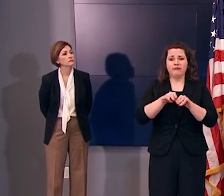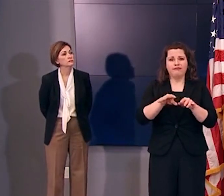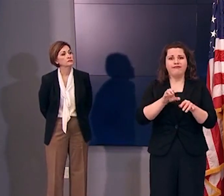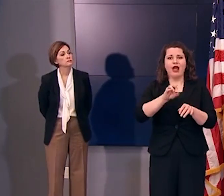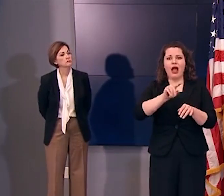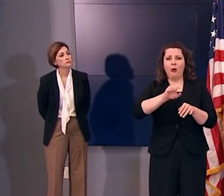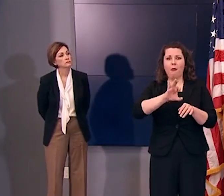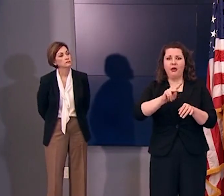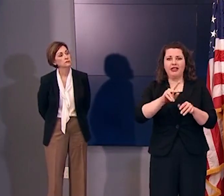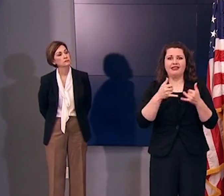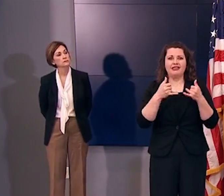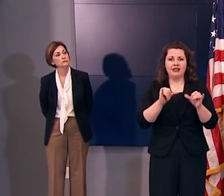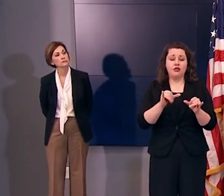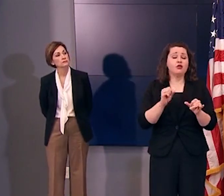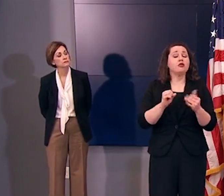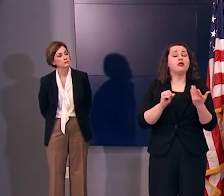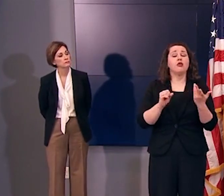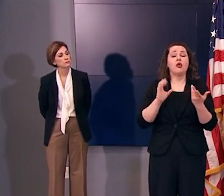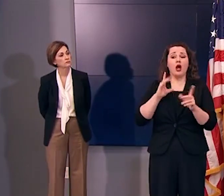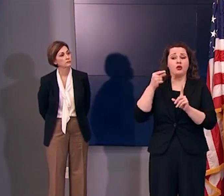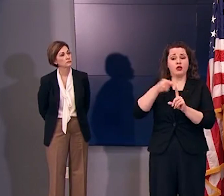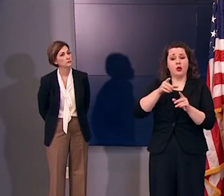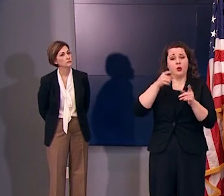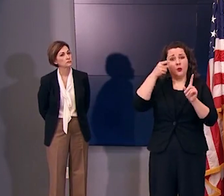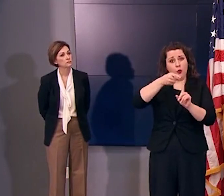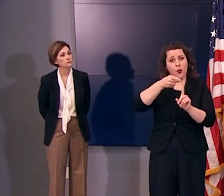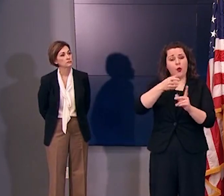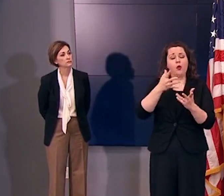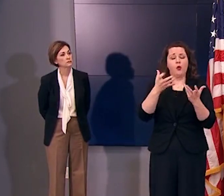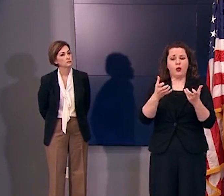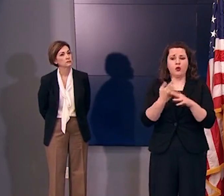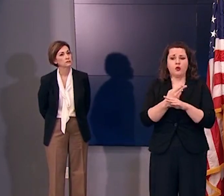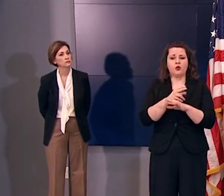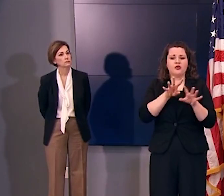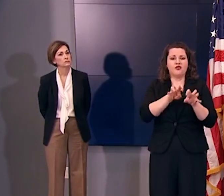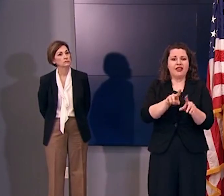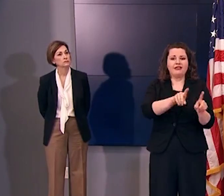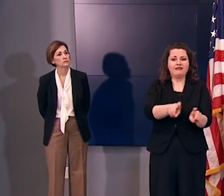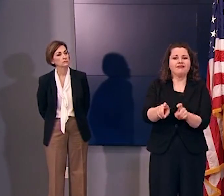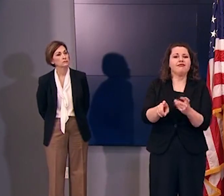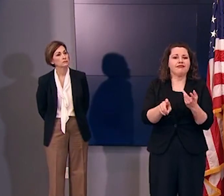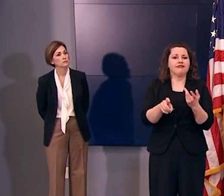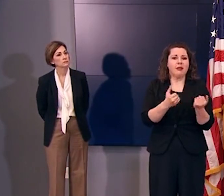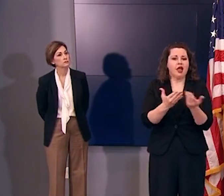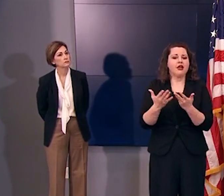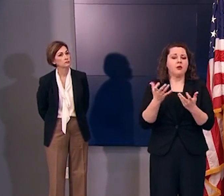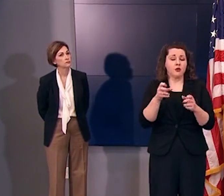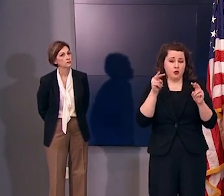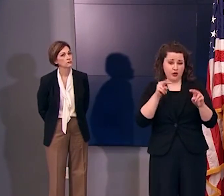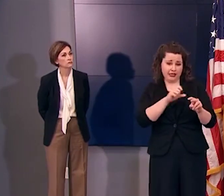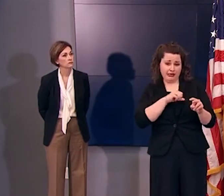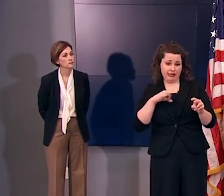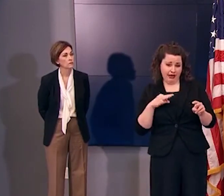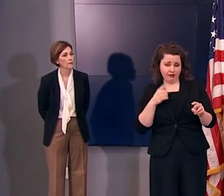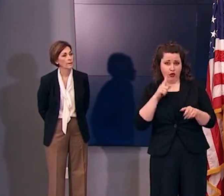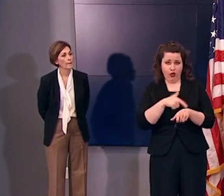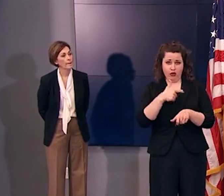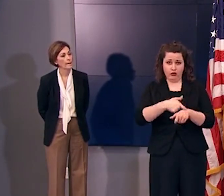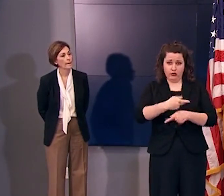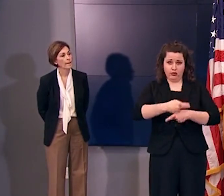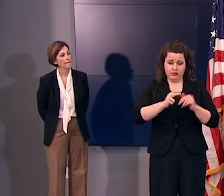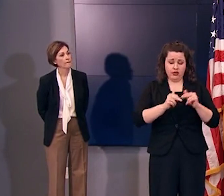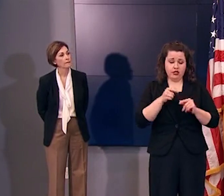so one of our targeted goals is to use some of those surveillance testing supplies to look at staff of long-term care